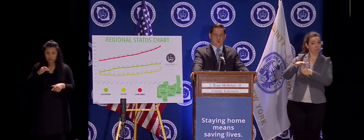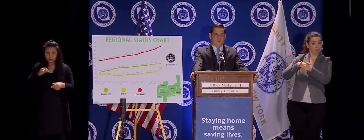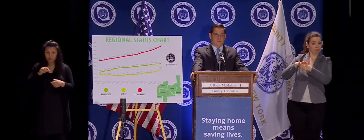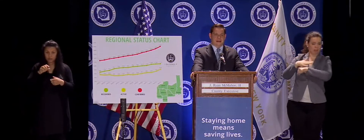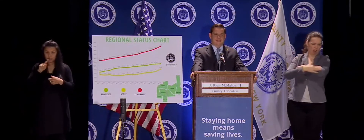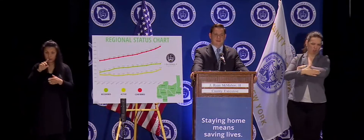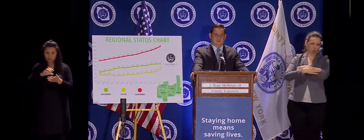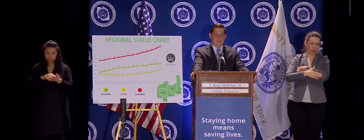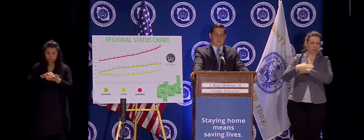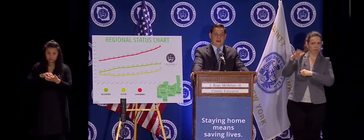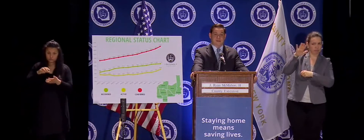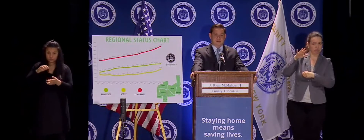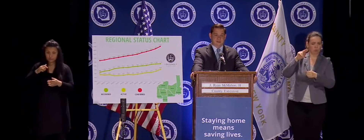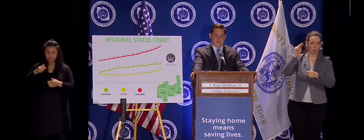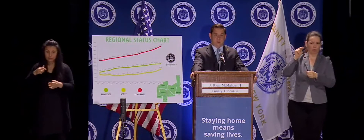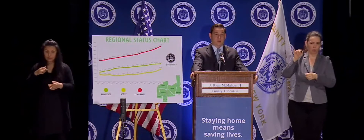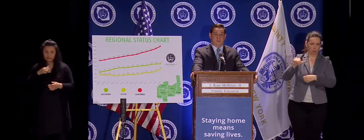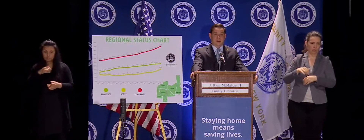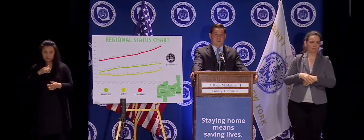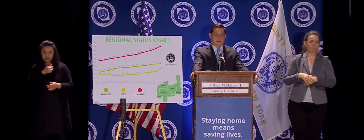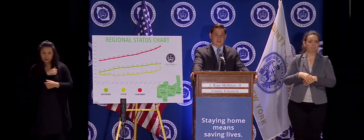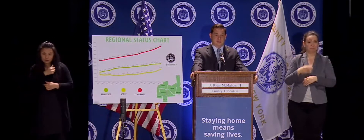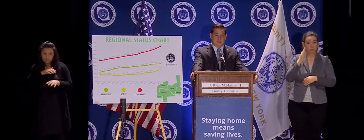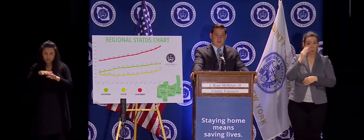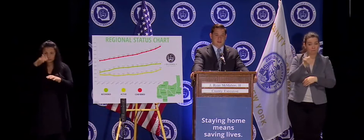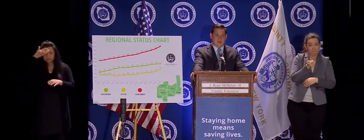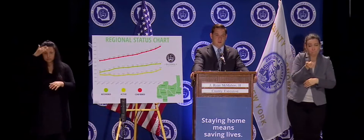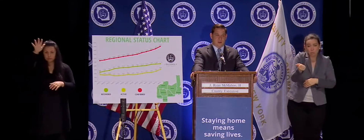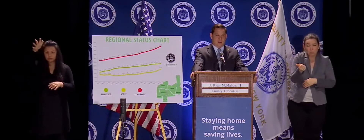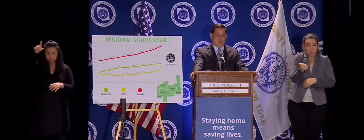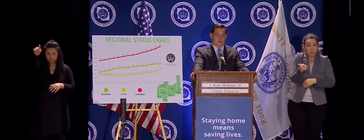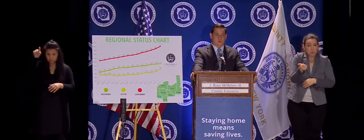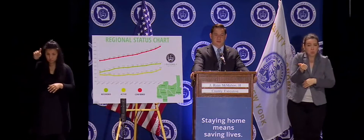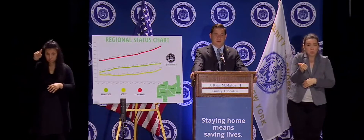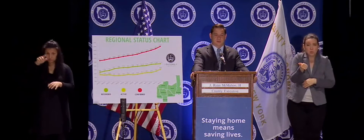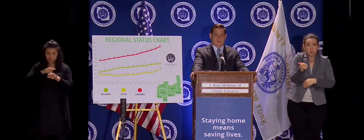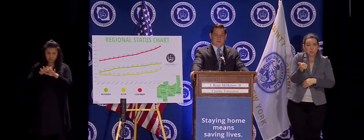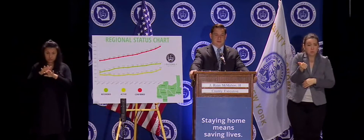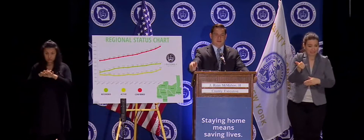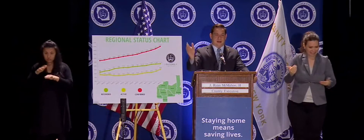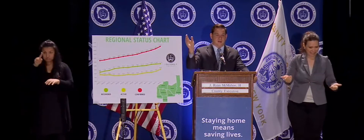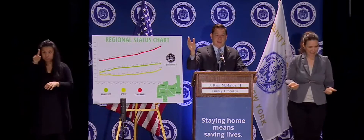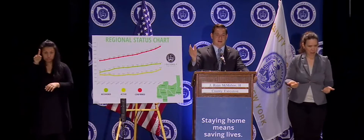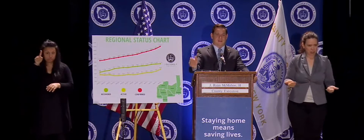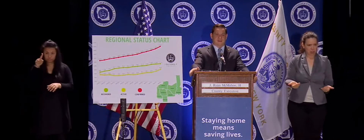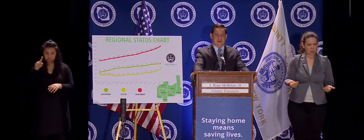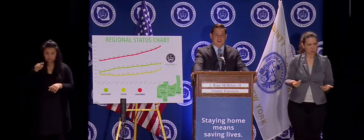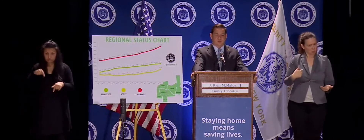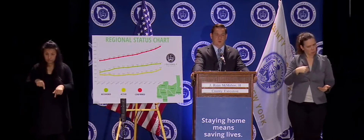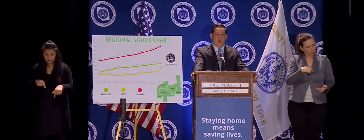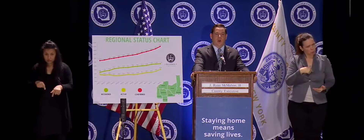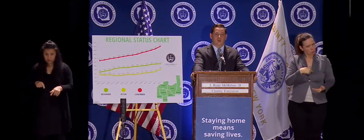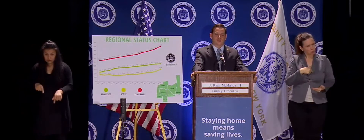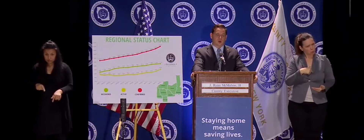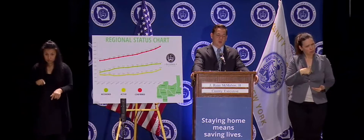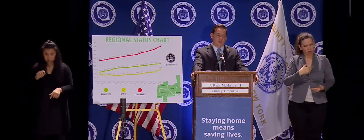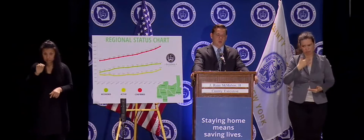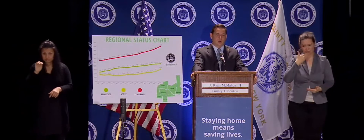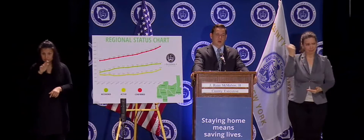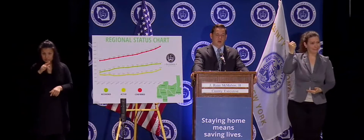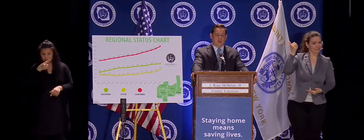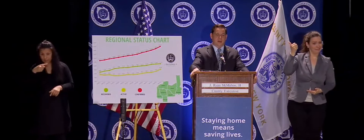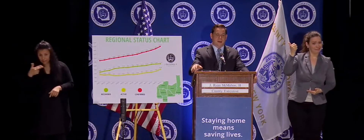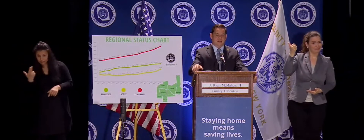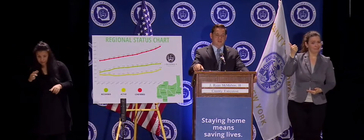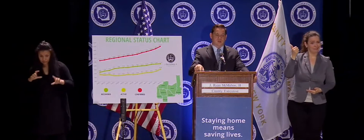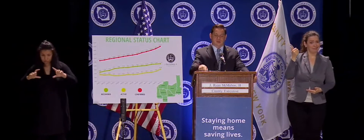do you go from best to best? We're already the best. We're not close to being kicked out of that regard. So